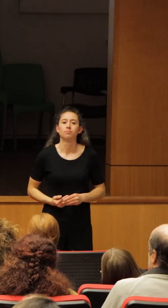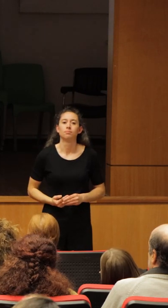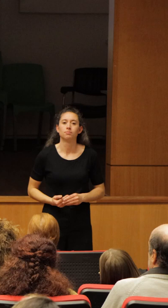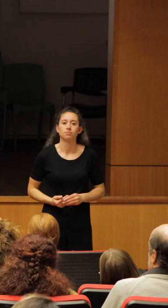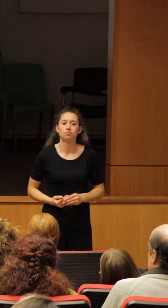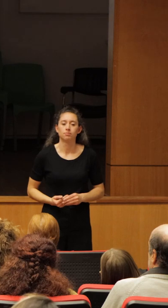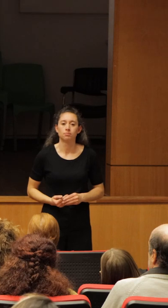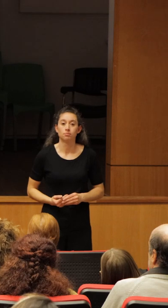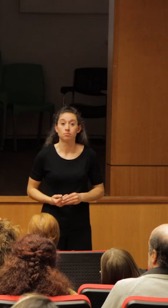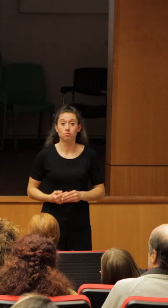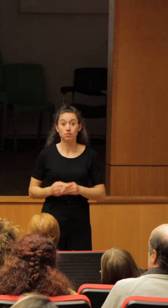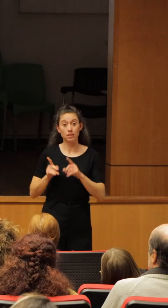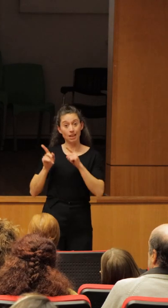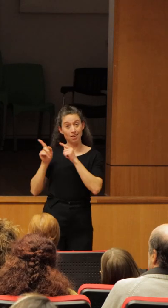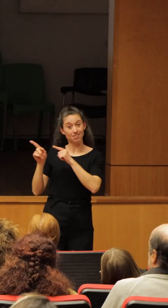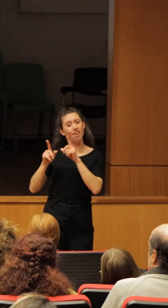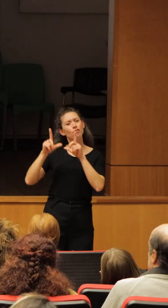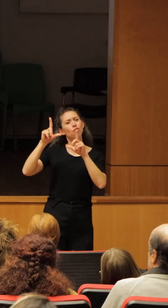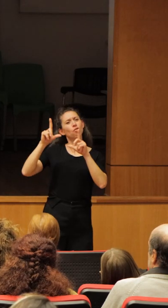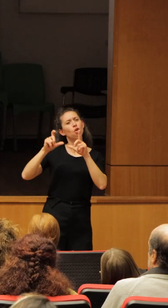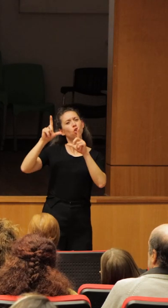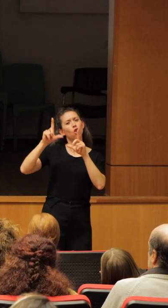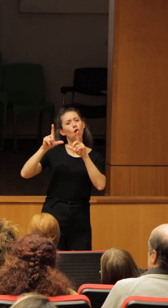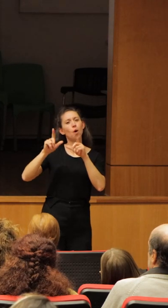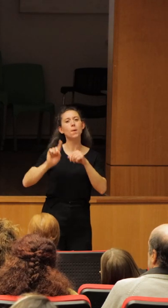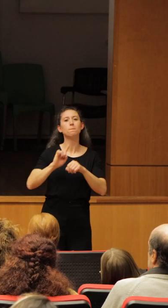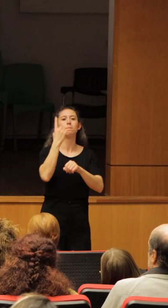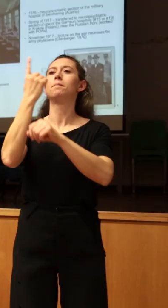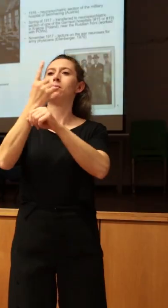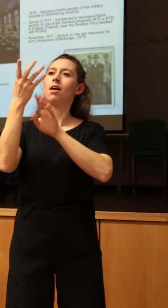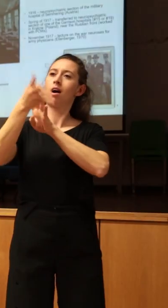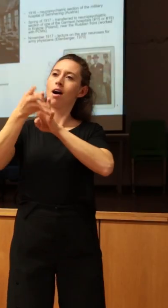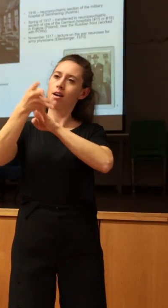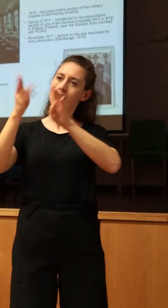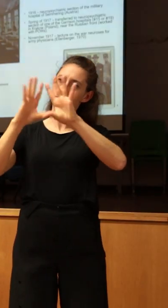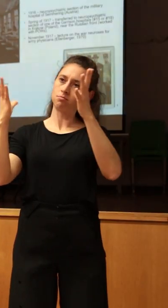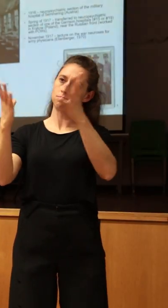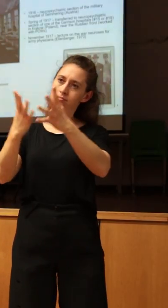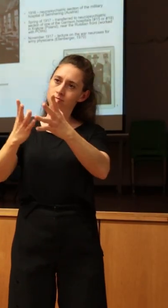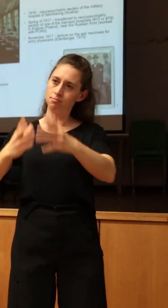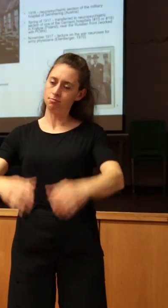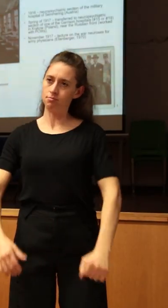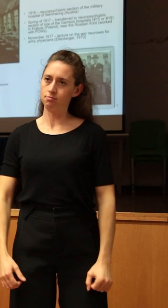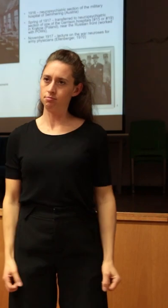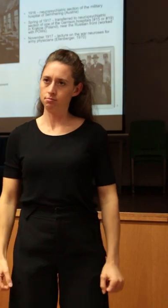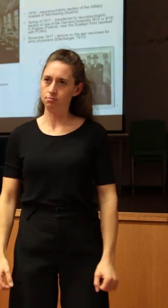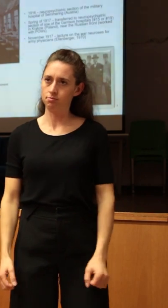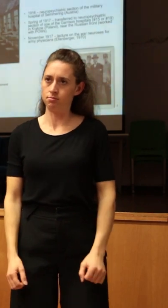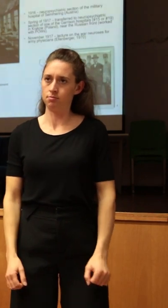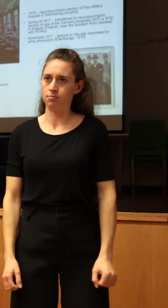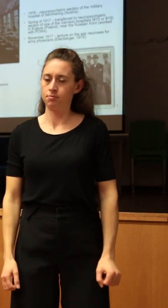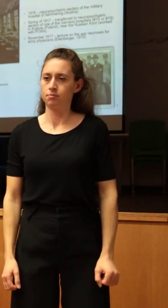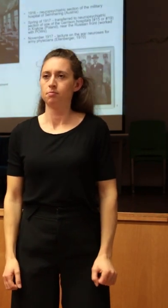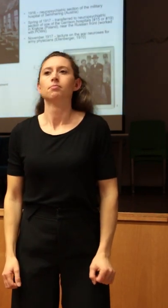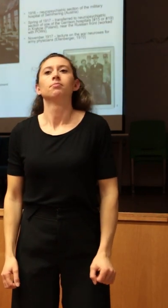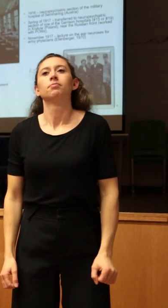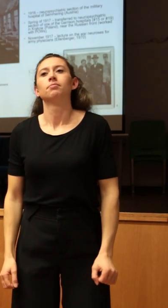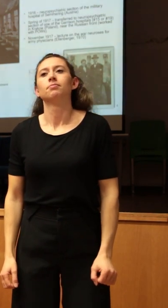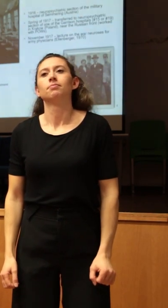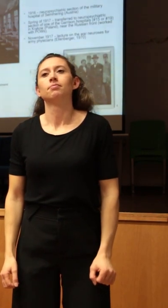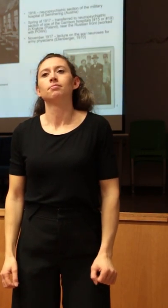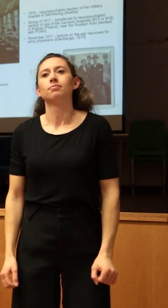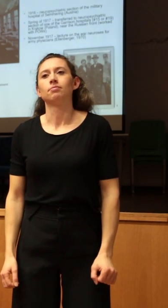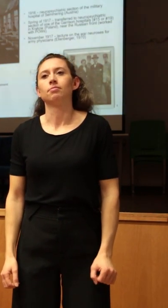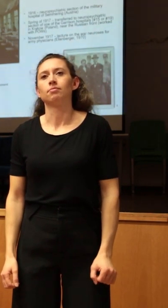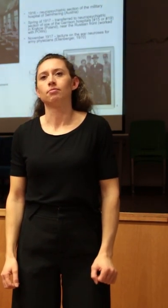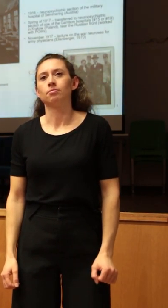I. Y esa foto fue tomada en la Primera Guerra Mundial. So Adler was an army physician during